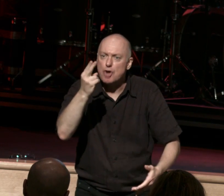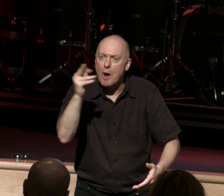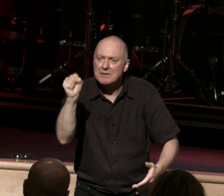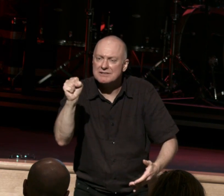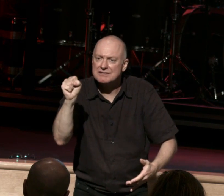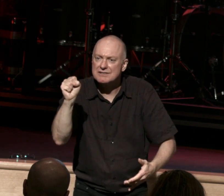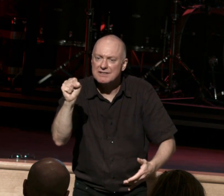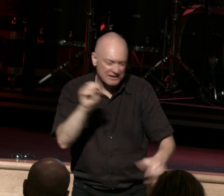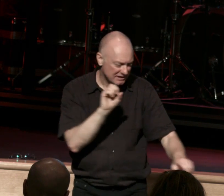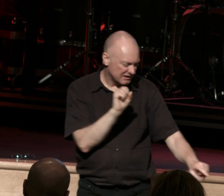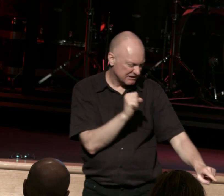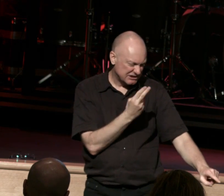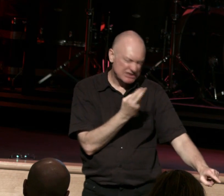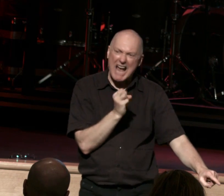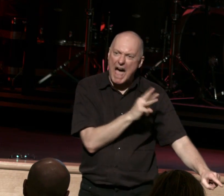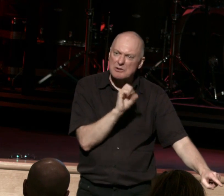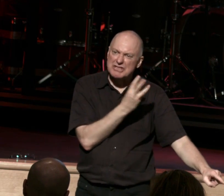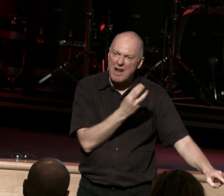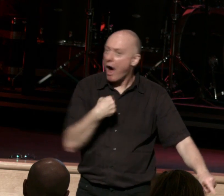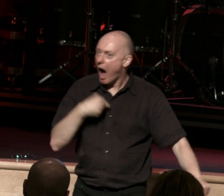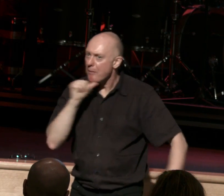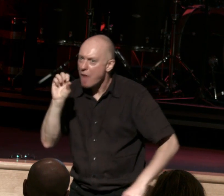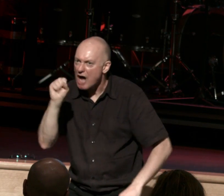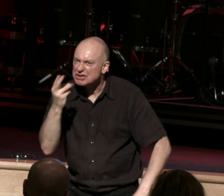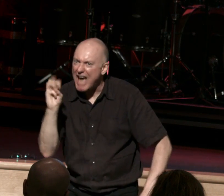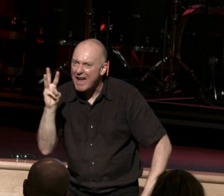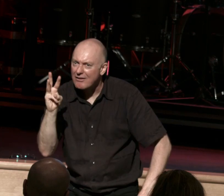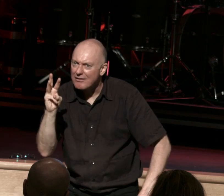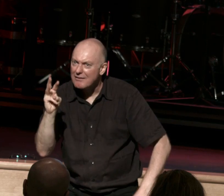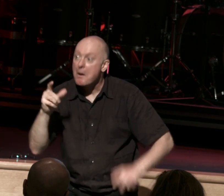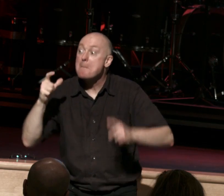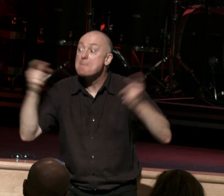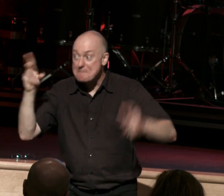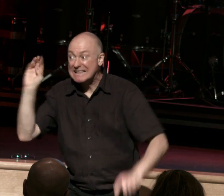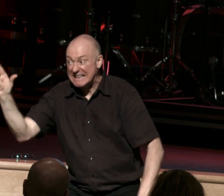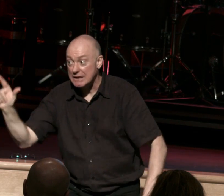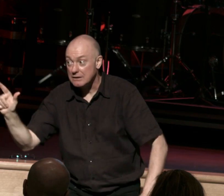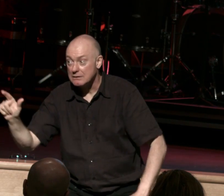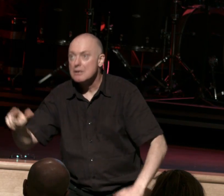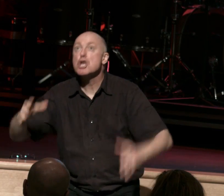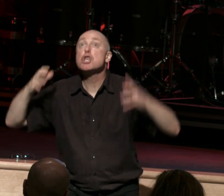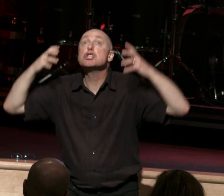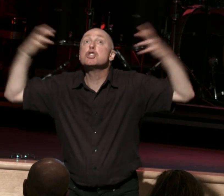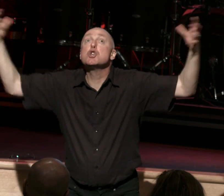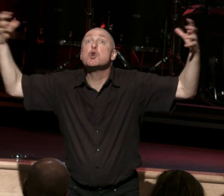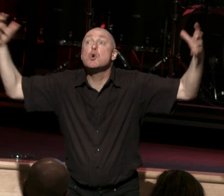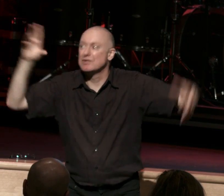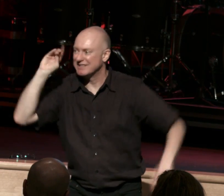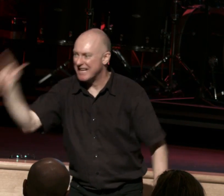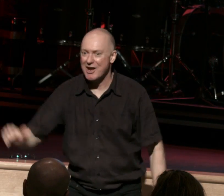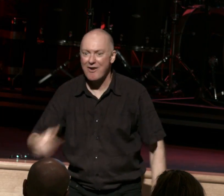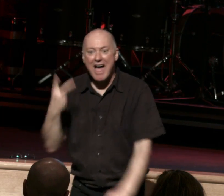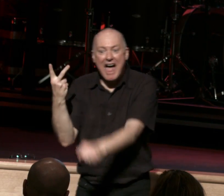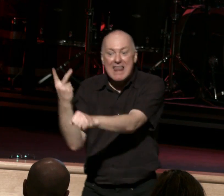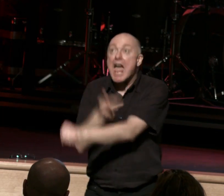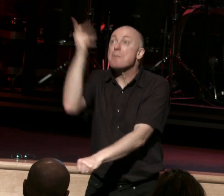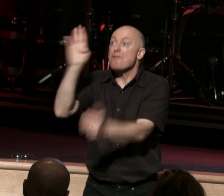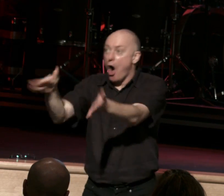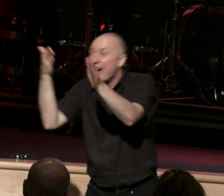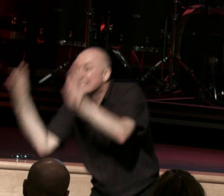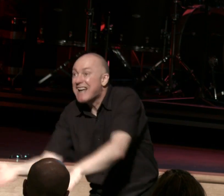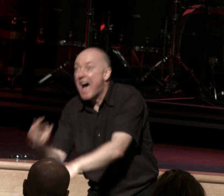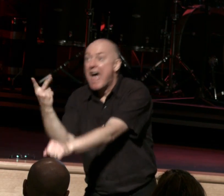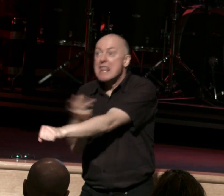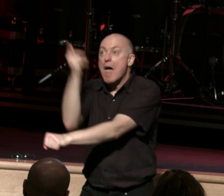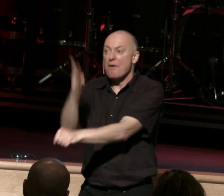believe. Shadow, understand, Thomas, not a shadow. A big deal, a huge deal, a massive deal. The Lamb of God